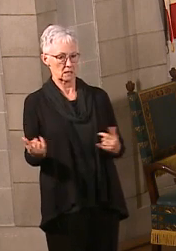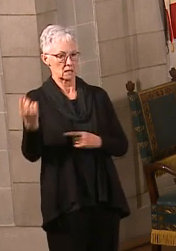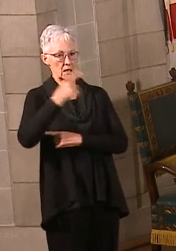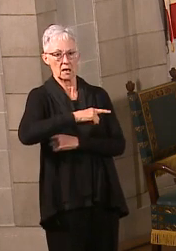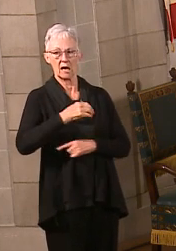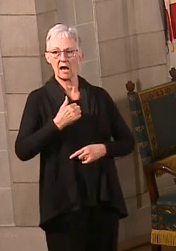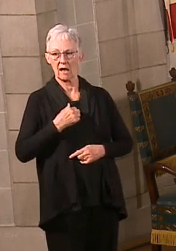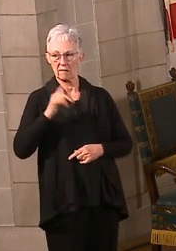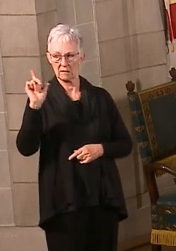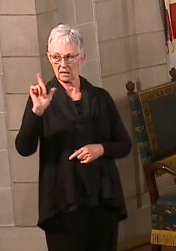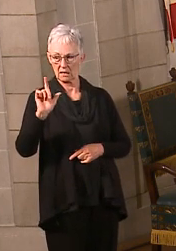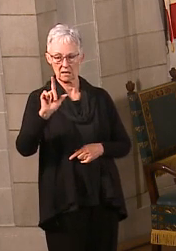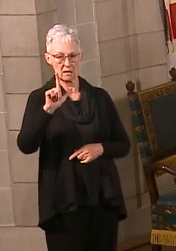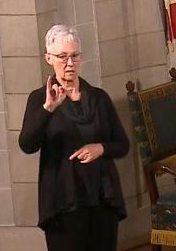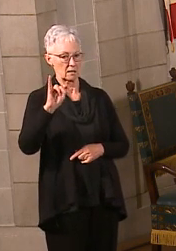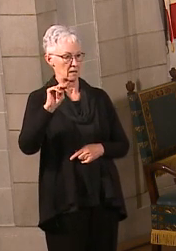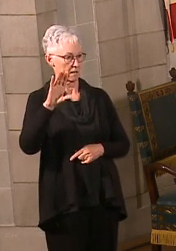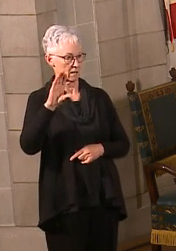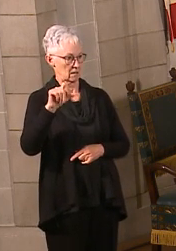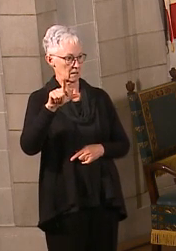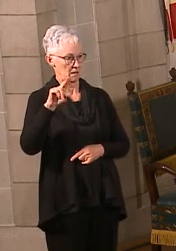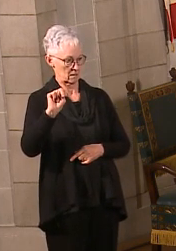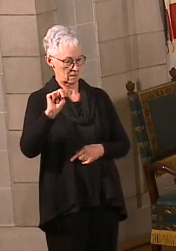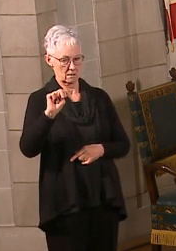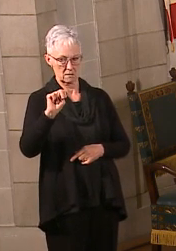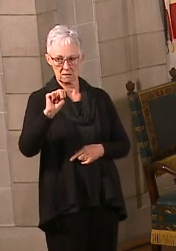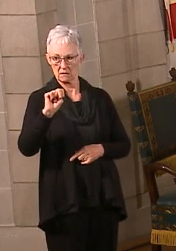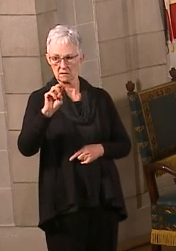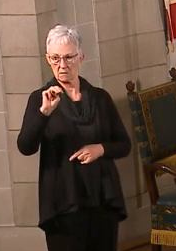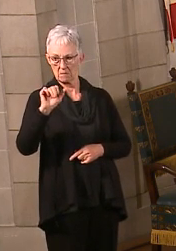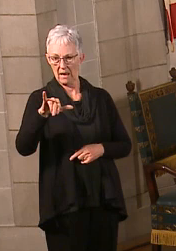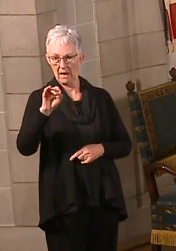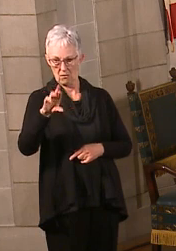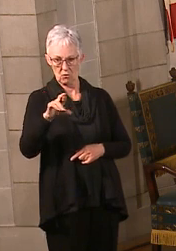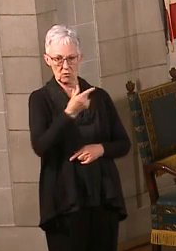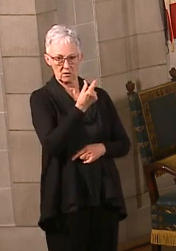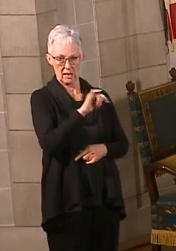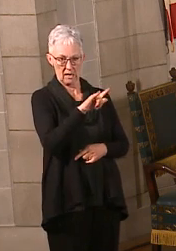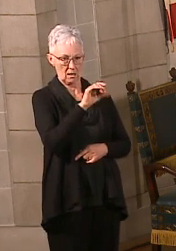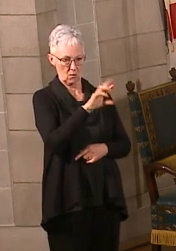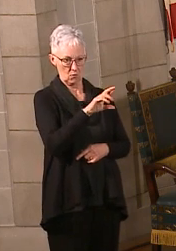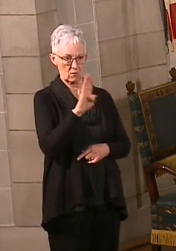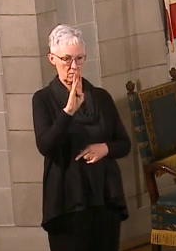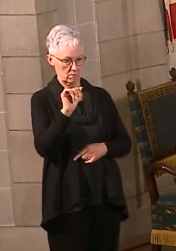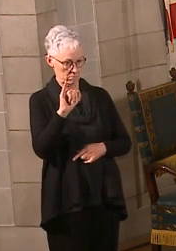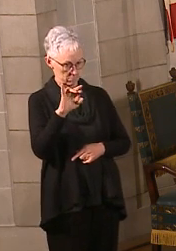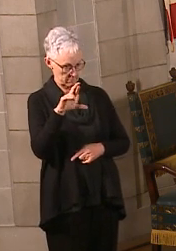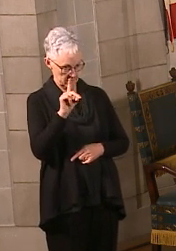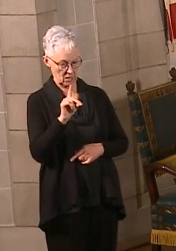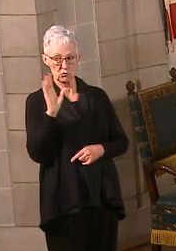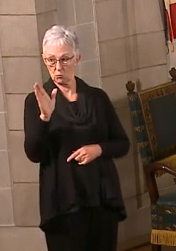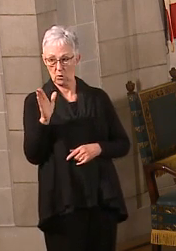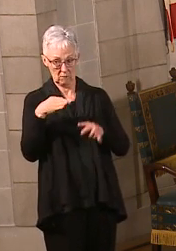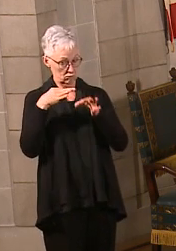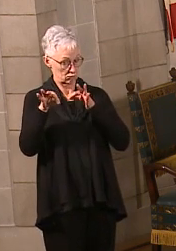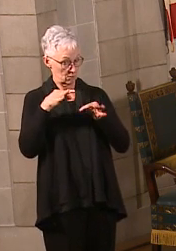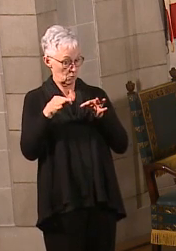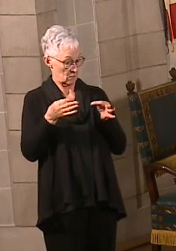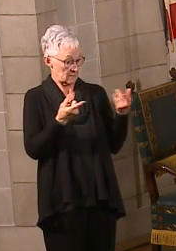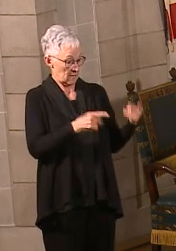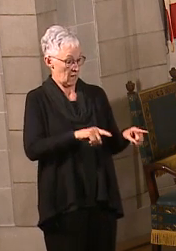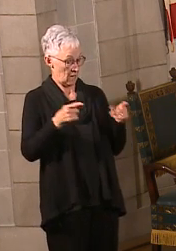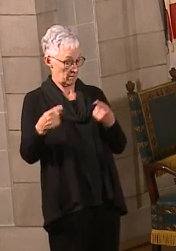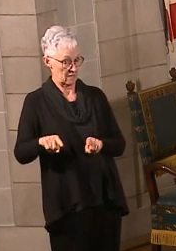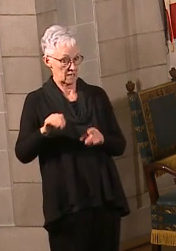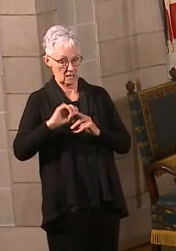Lincoln. Mayor Gaylor Baird is going to be talking about some of the things they got going on in Lincoln, and I presume going to reinforce the stay